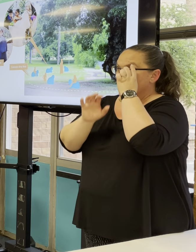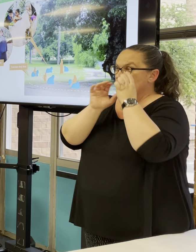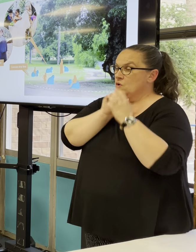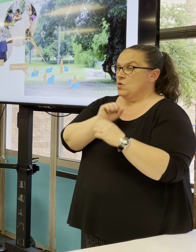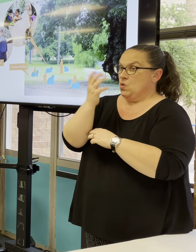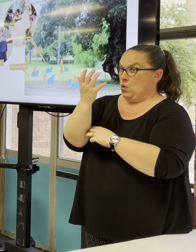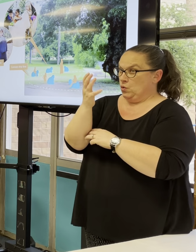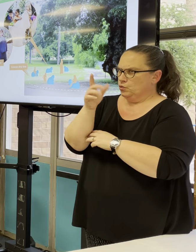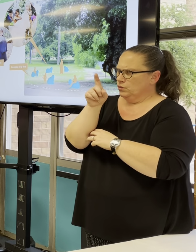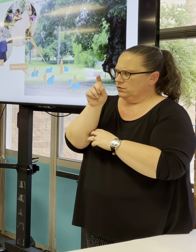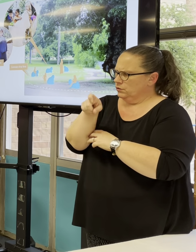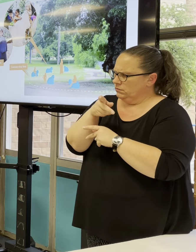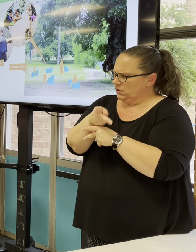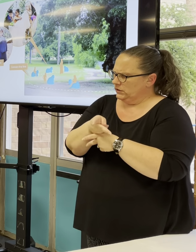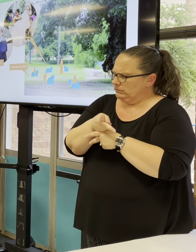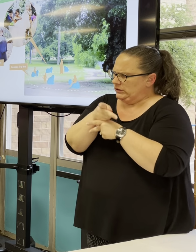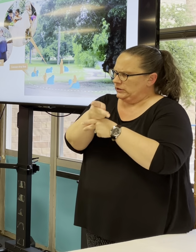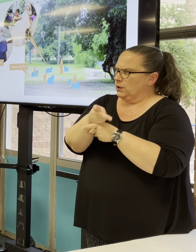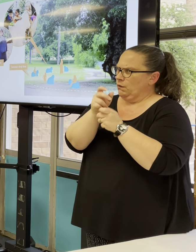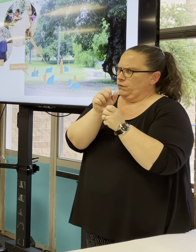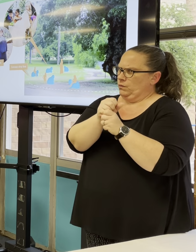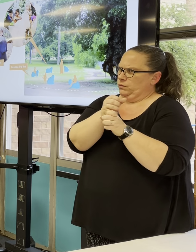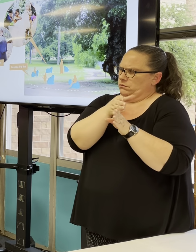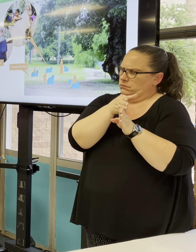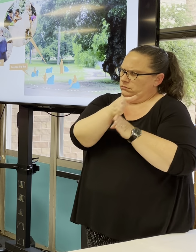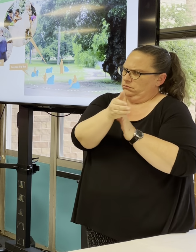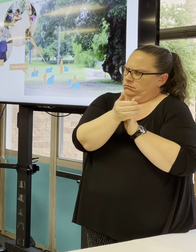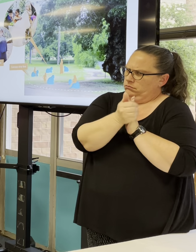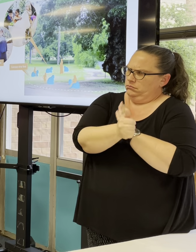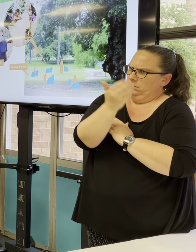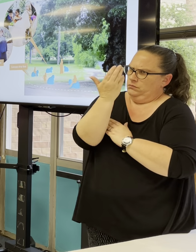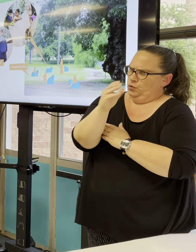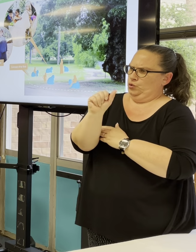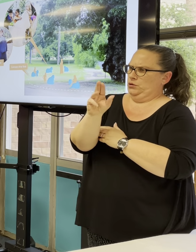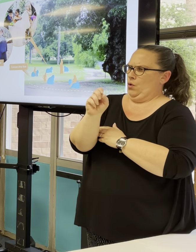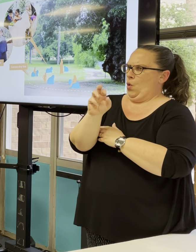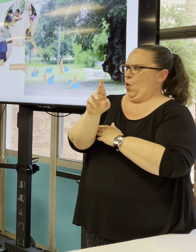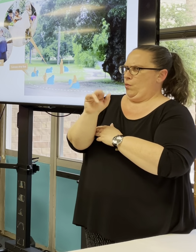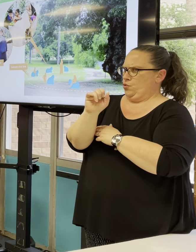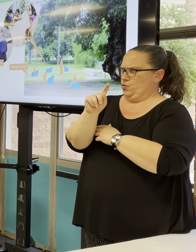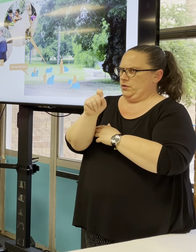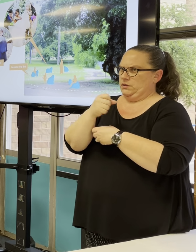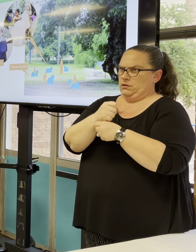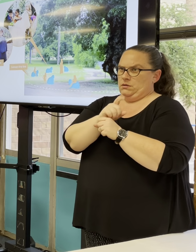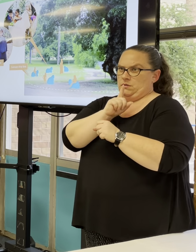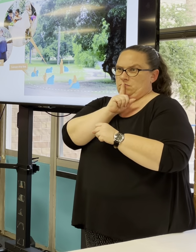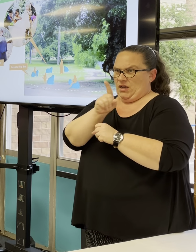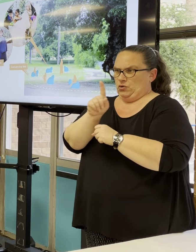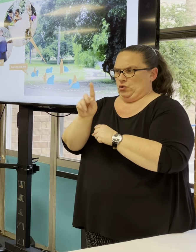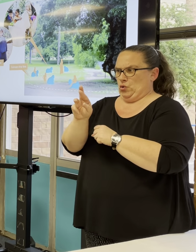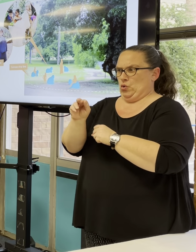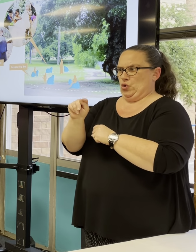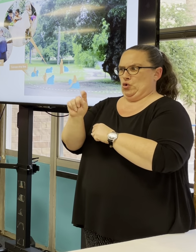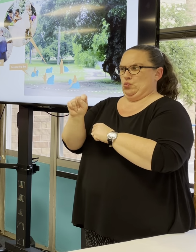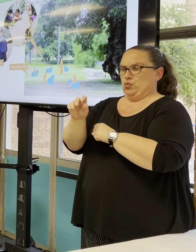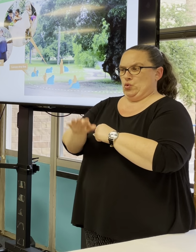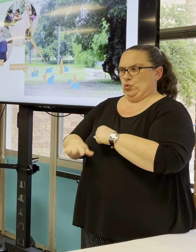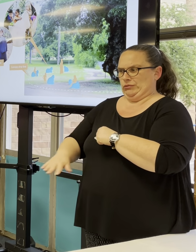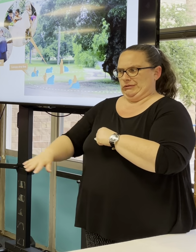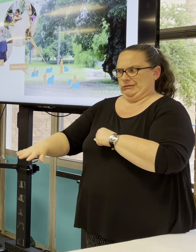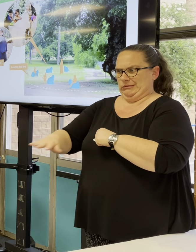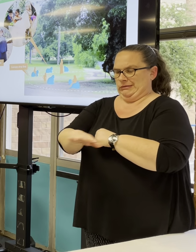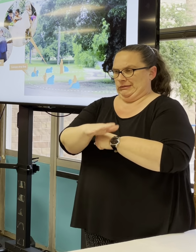to work very carefully with arborists to not impact the tree root zone around the tree. So we have this